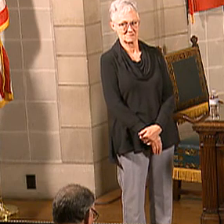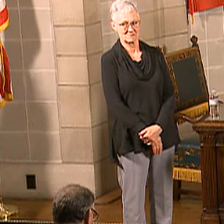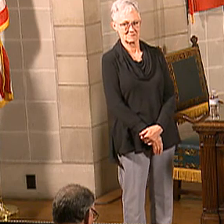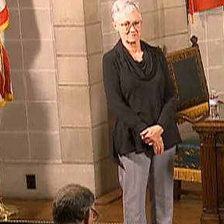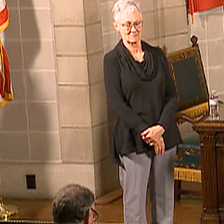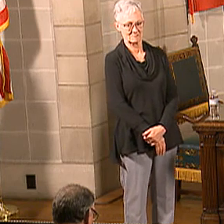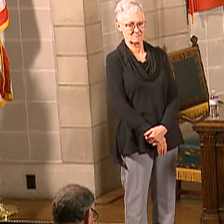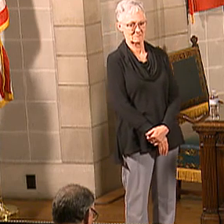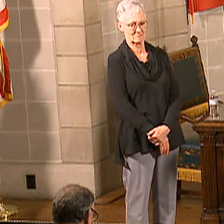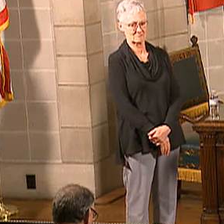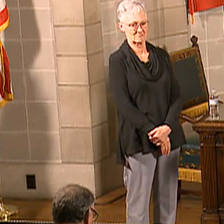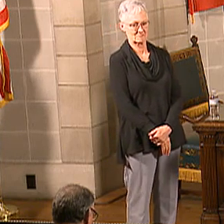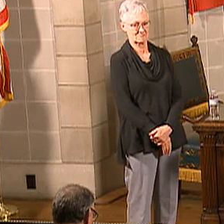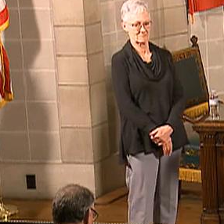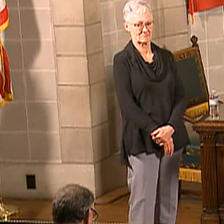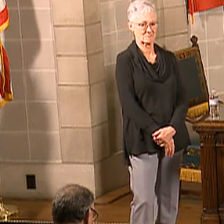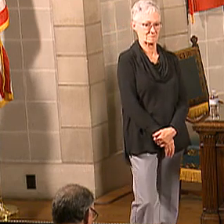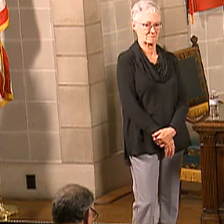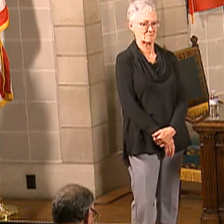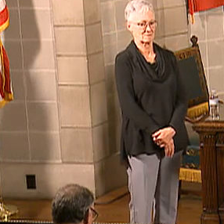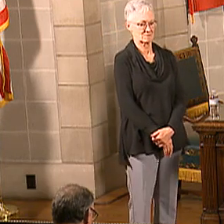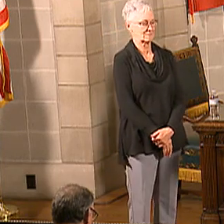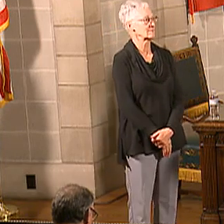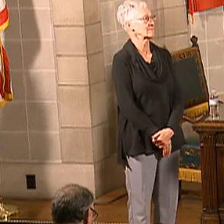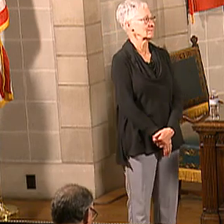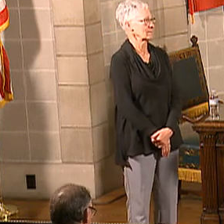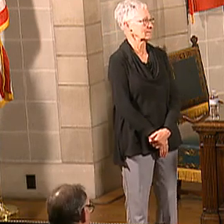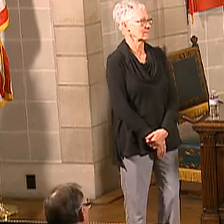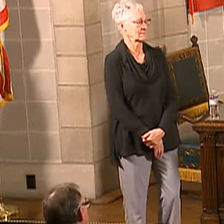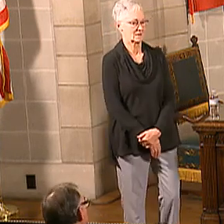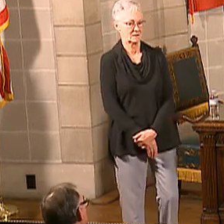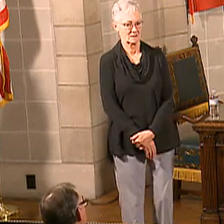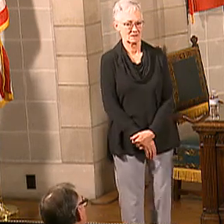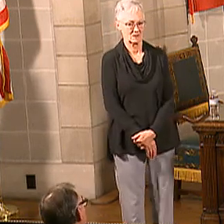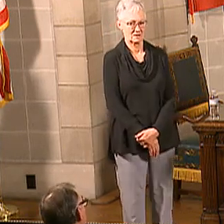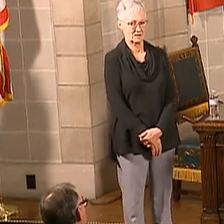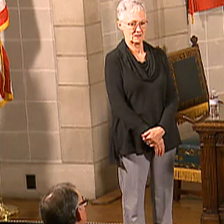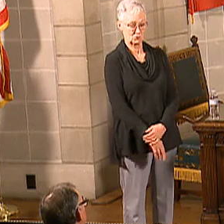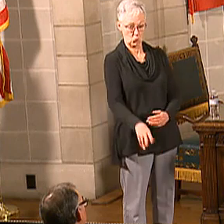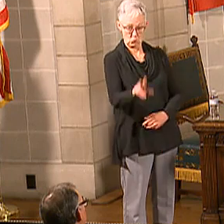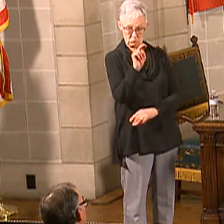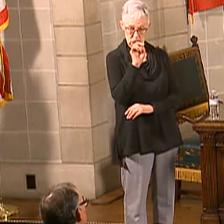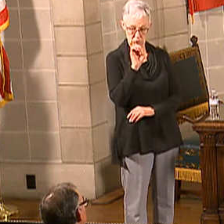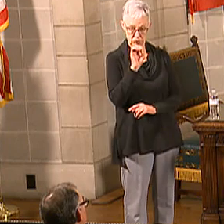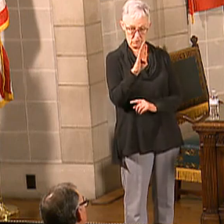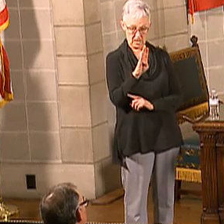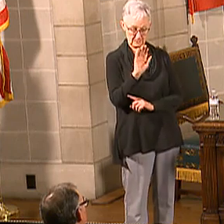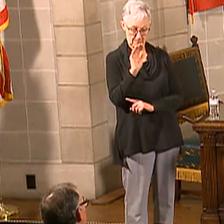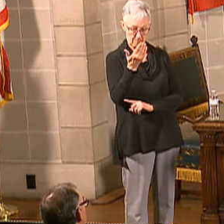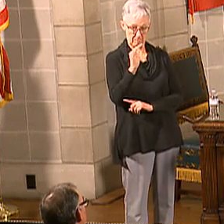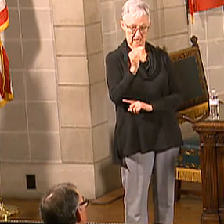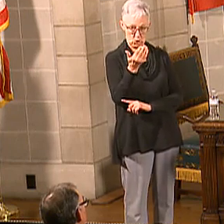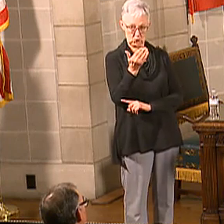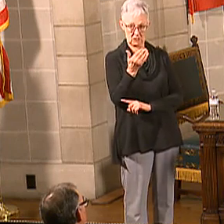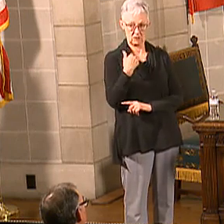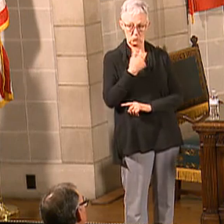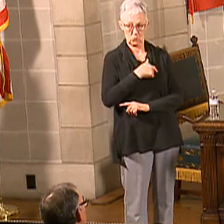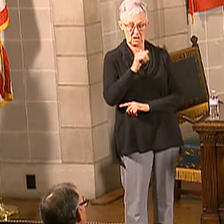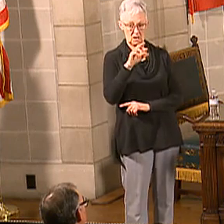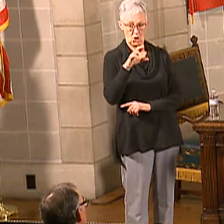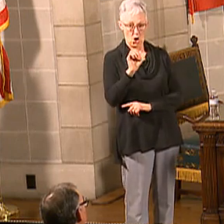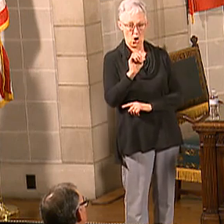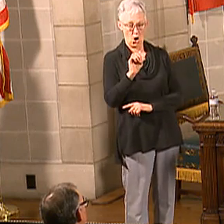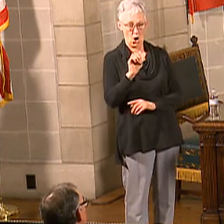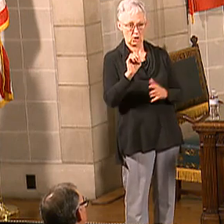per capita. Can you respond to that, and why would Nebraska be ranking so low? So the question was, the Kaiser